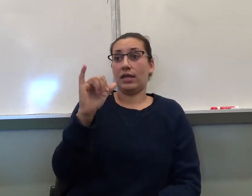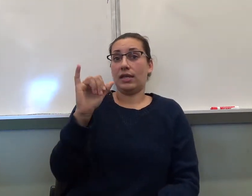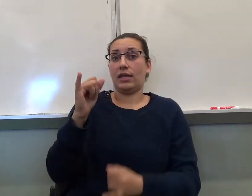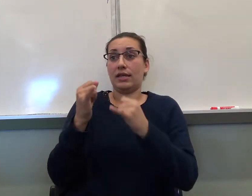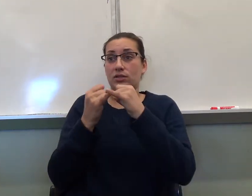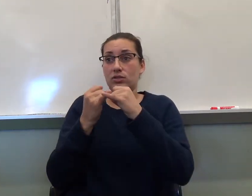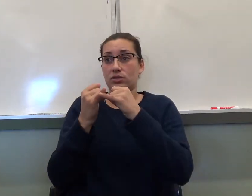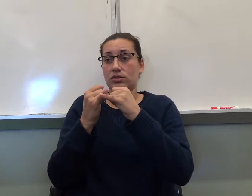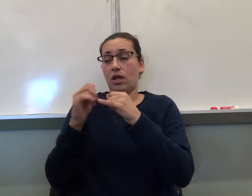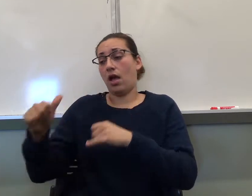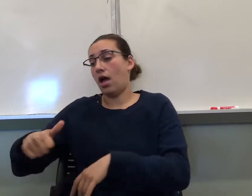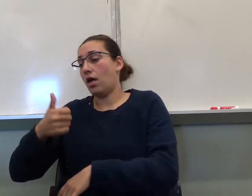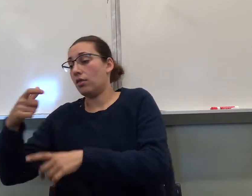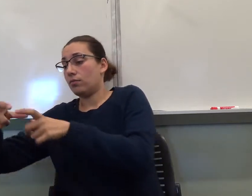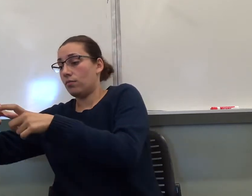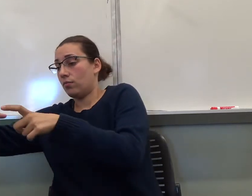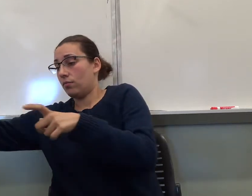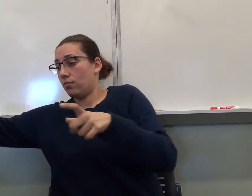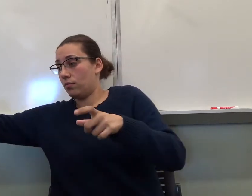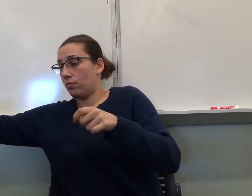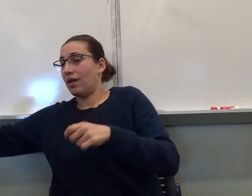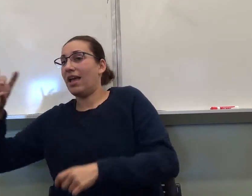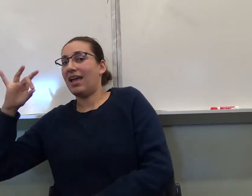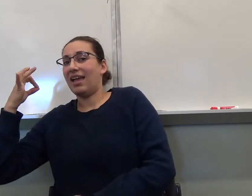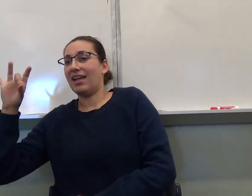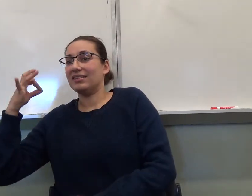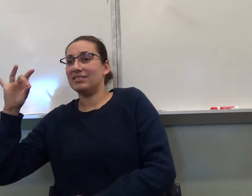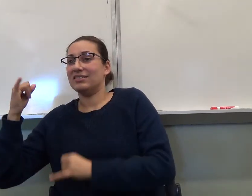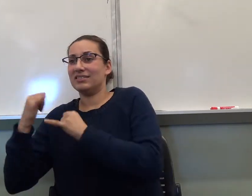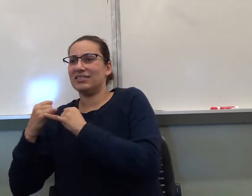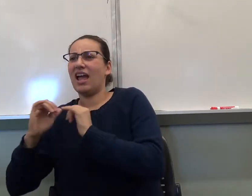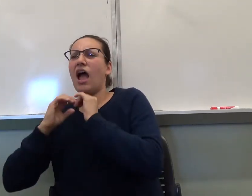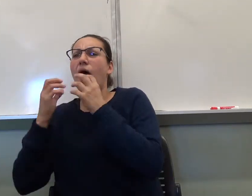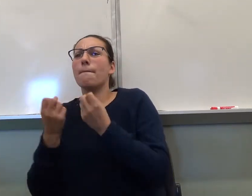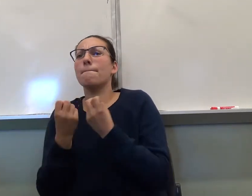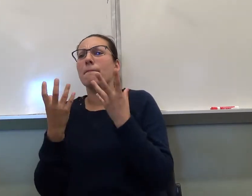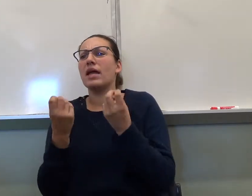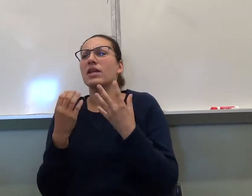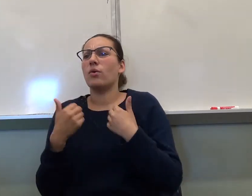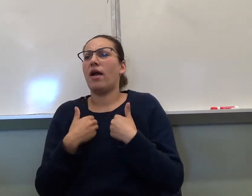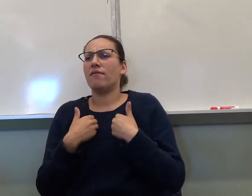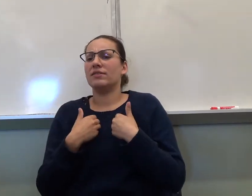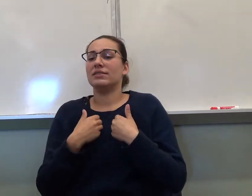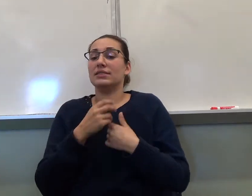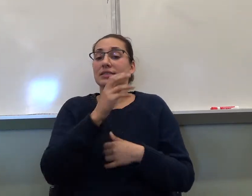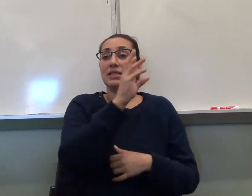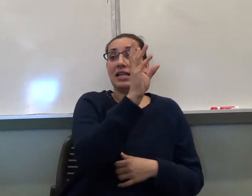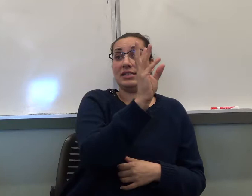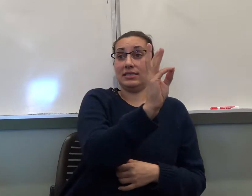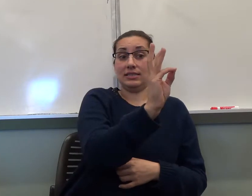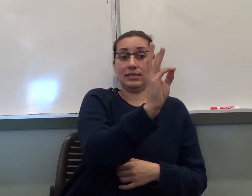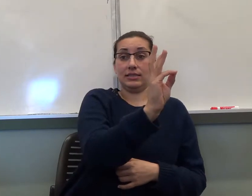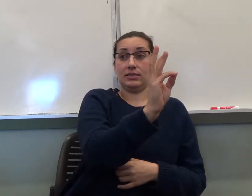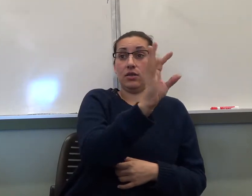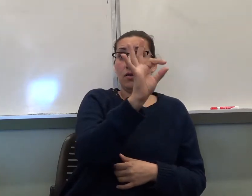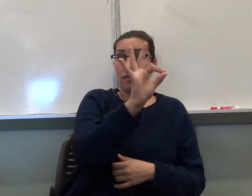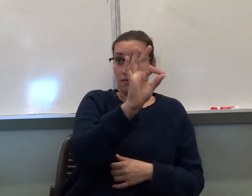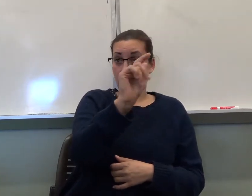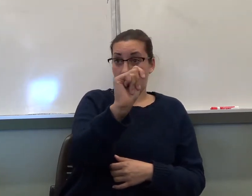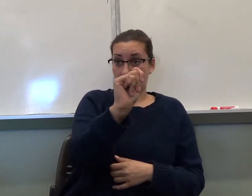is 18 inches. Now, how many of these do you have? The 6-foot ones, you have 5 of those, huh? So 5 times